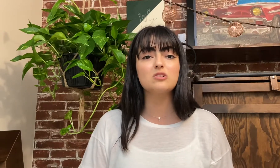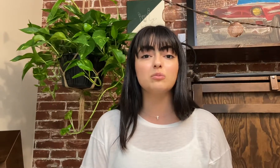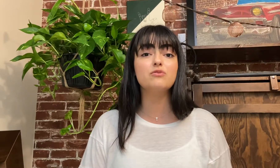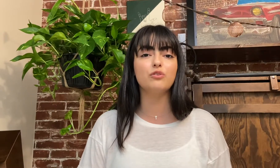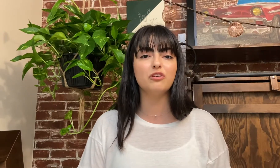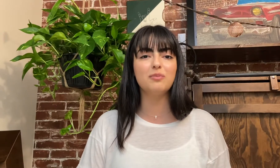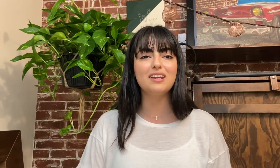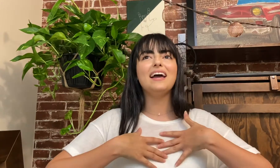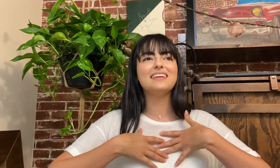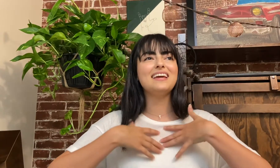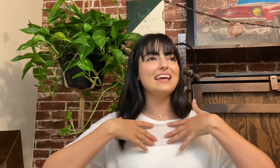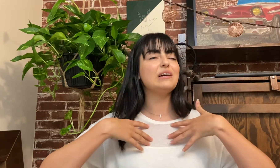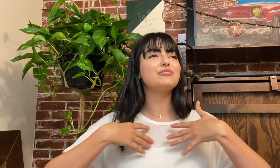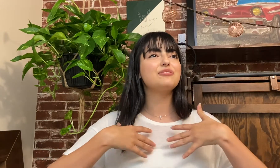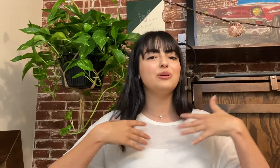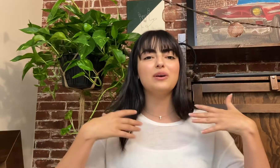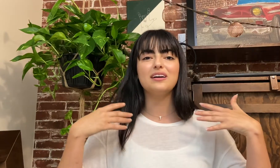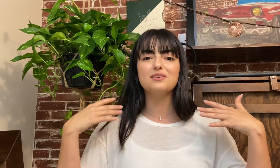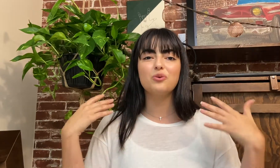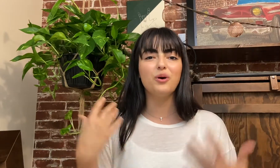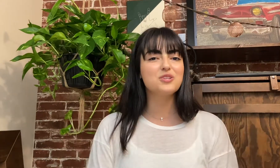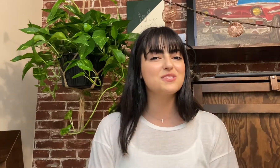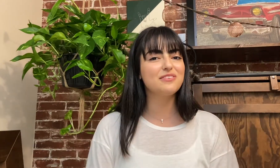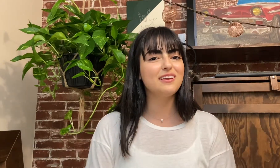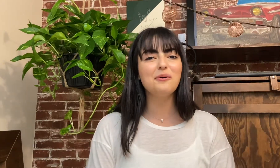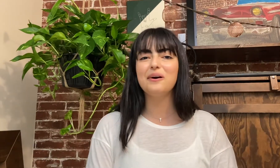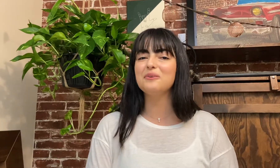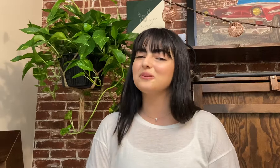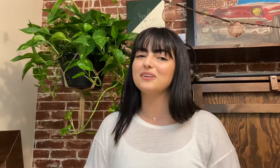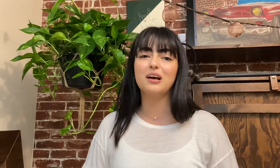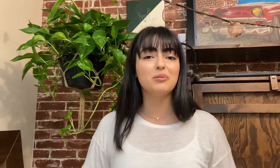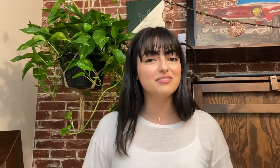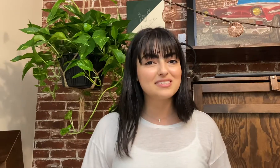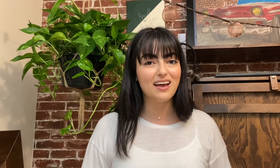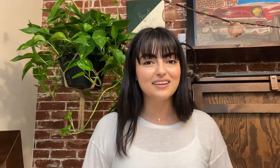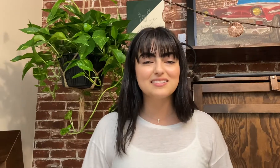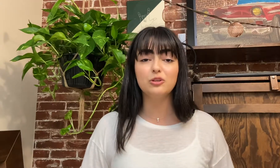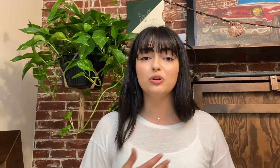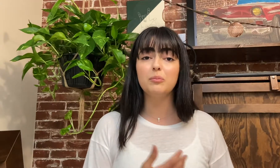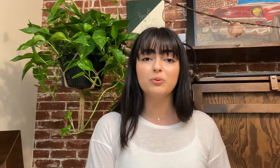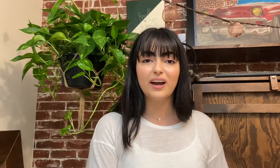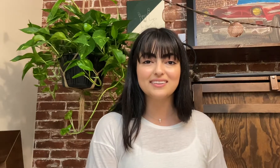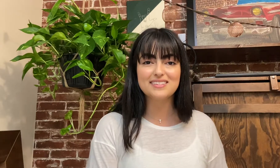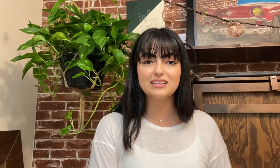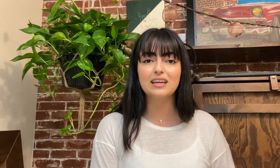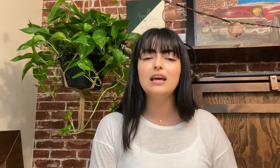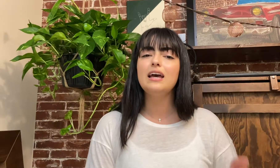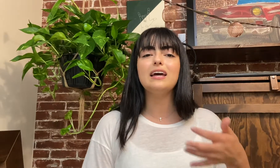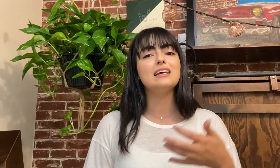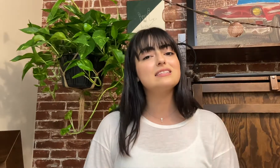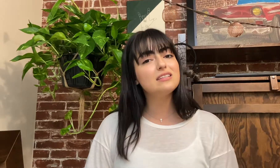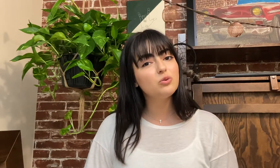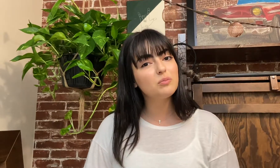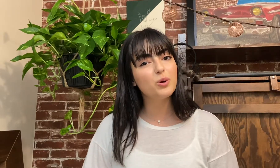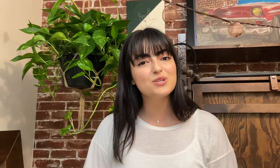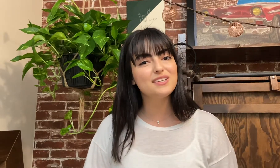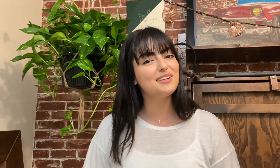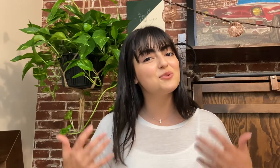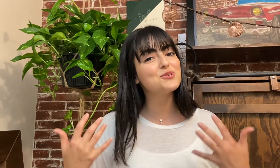much fulfillment. I think if you guys watch this video and you learn a couple of signs and you keep practicing and I see you in person and you show